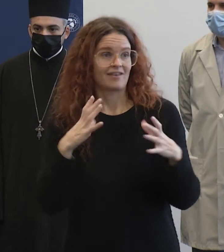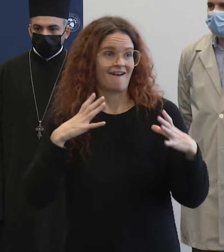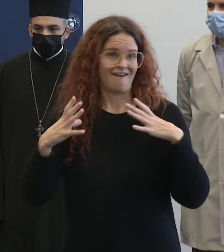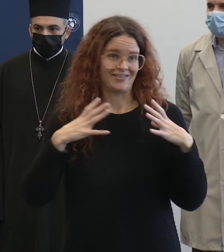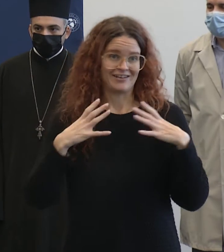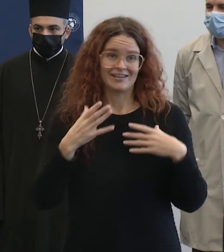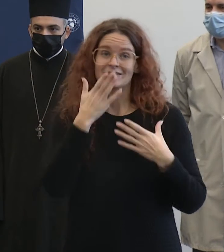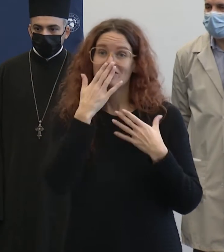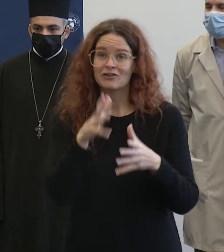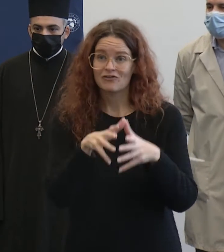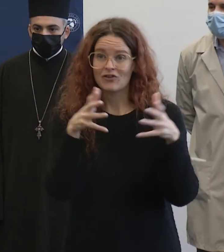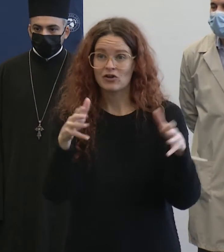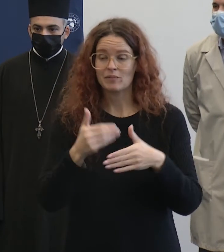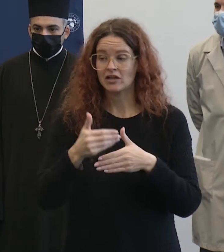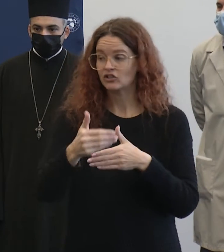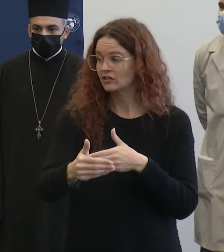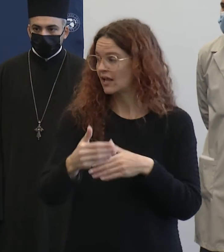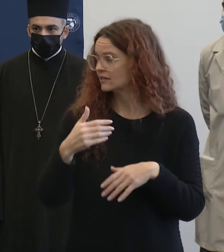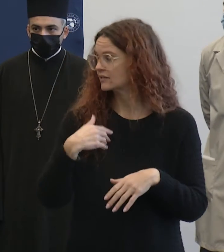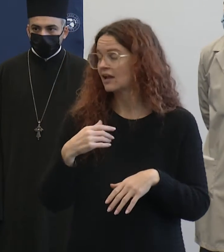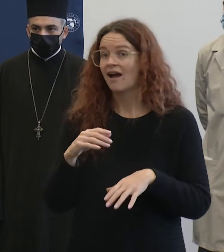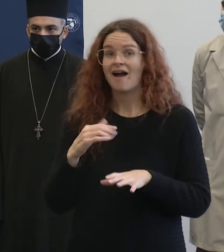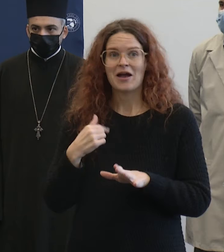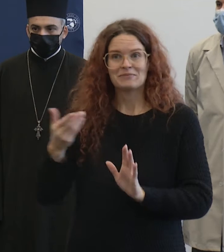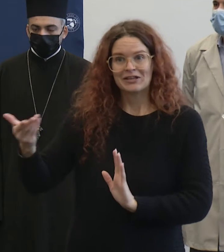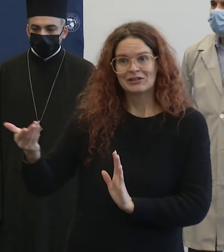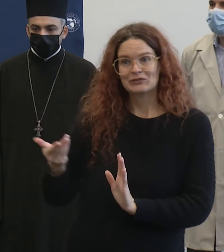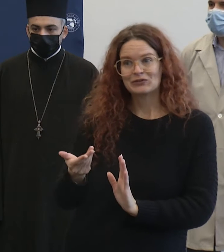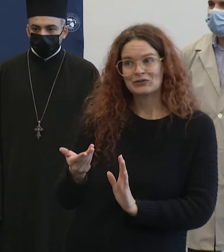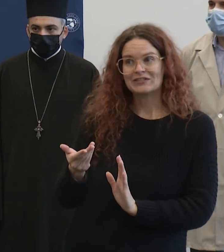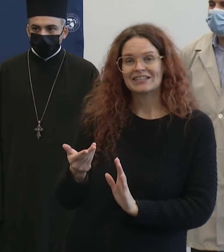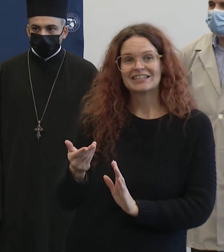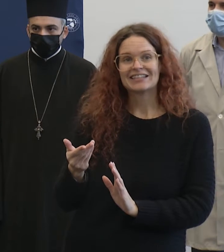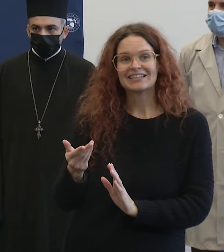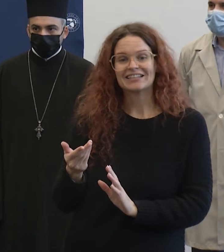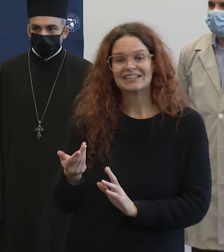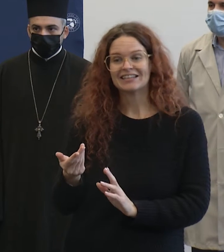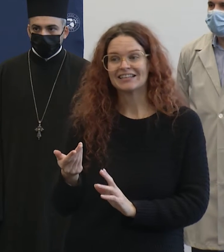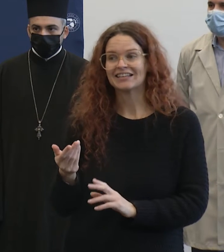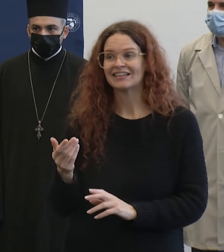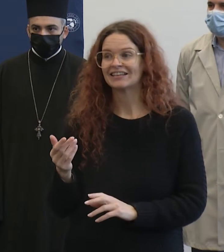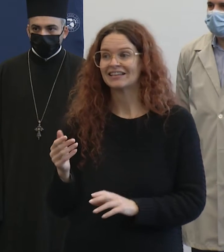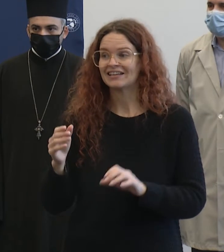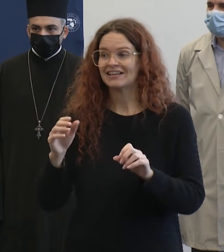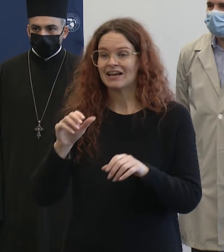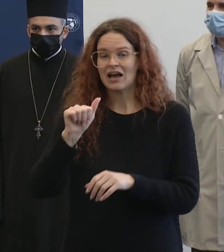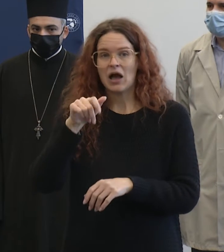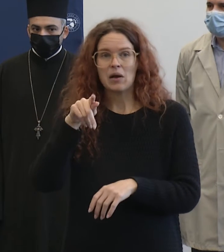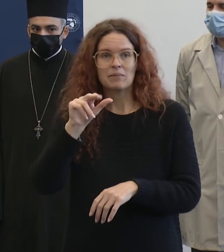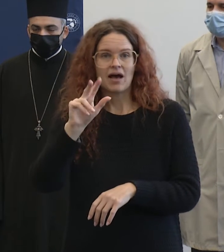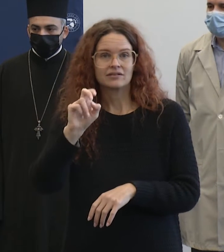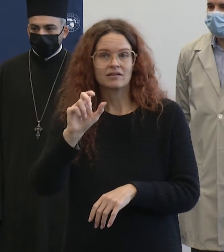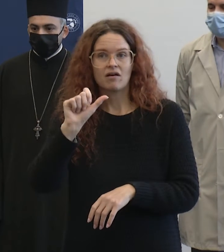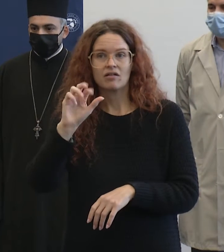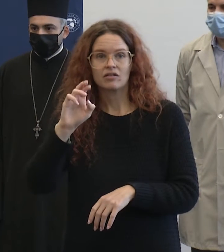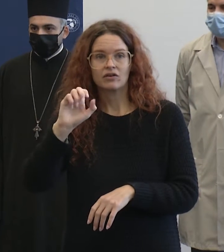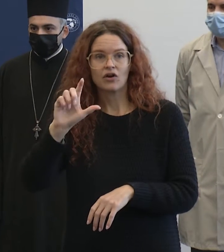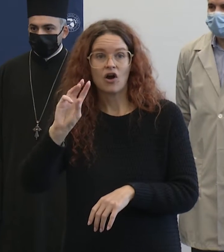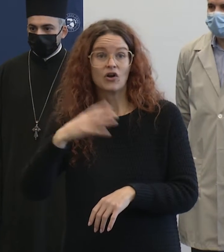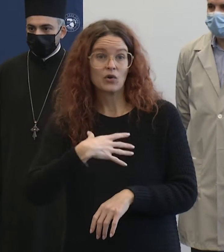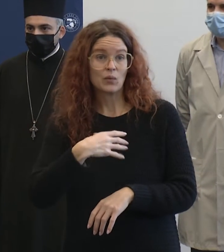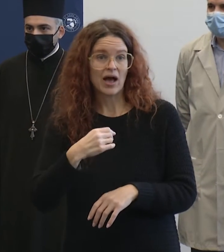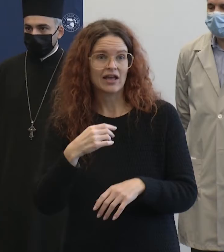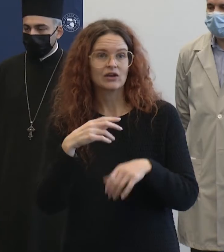much. And next, I have the great pleasure of ceding the podium to Apostle Carl White with Victory